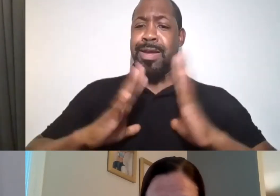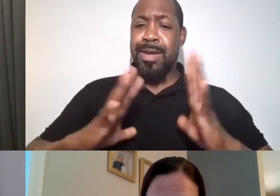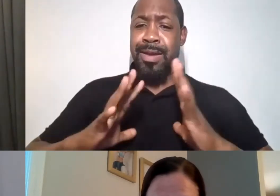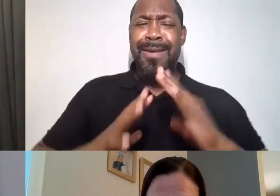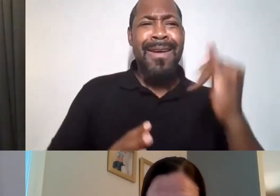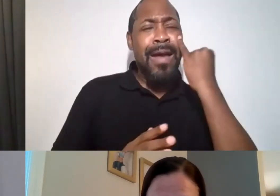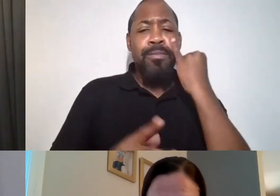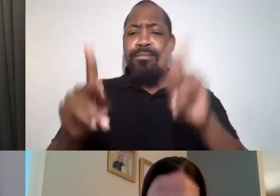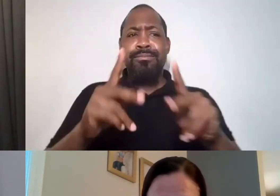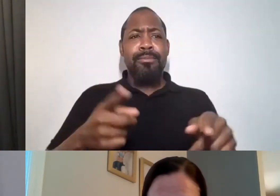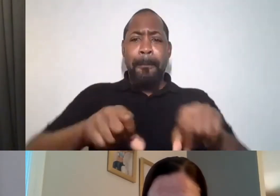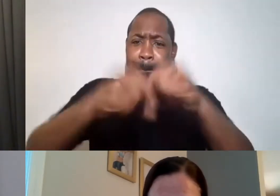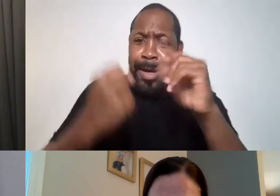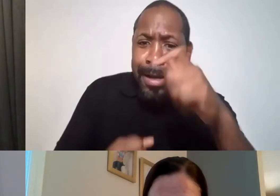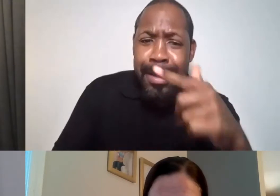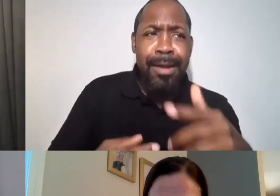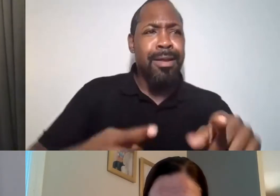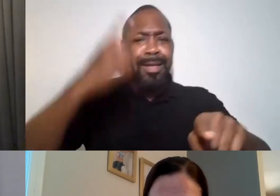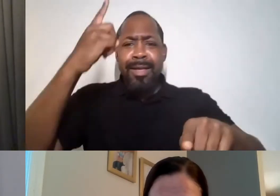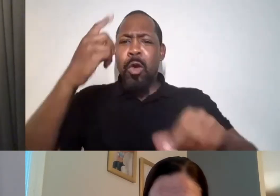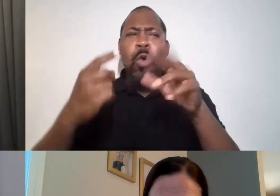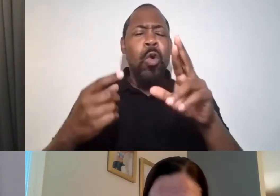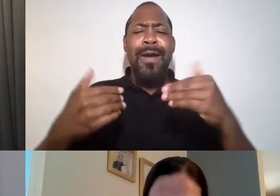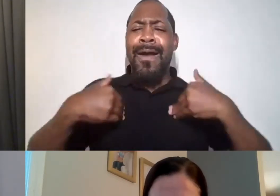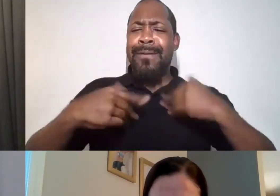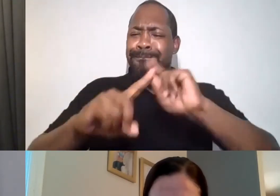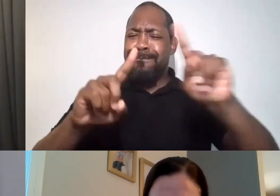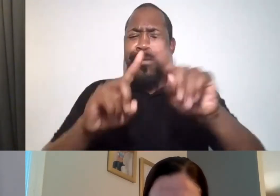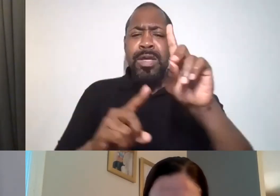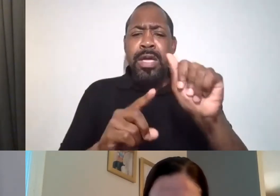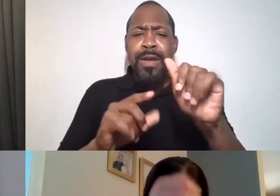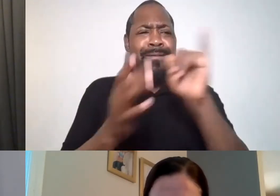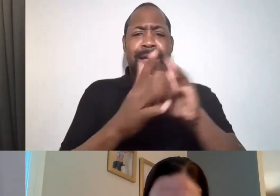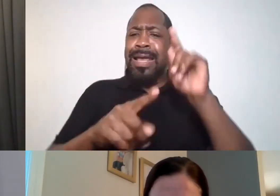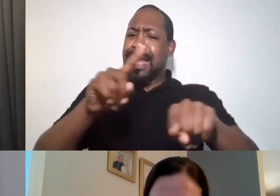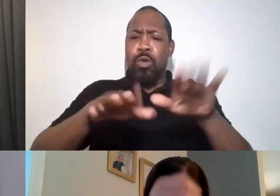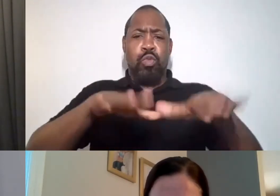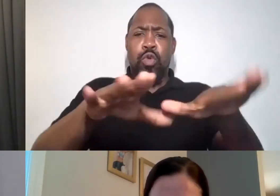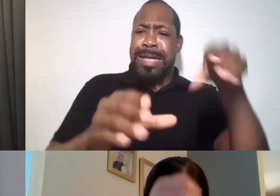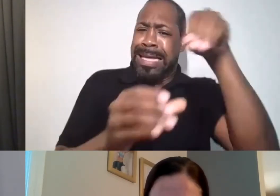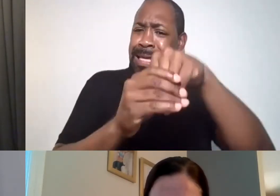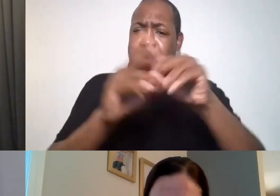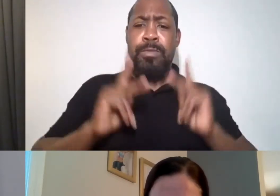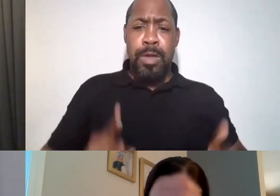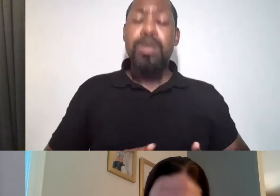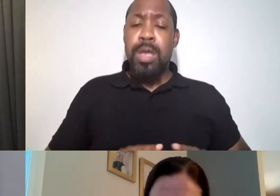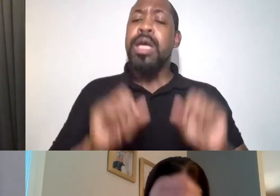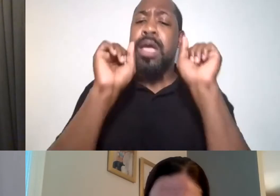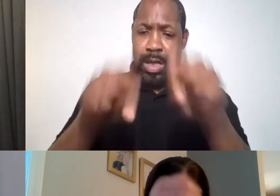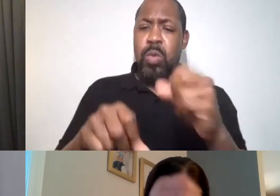be there physically, that means they are fine. Let's say you broke a leg or you had some other disability that you could